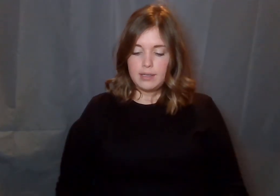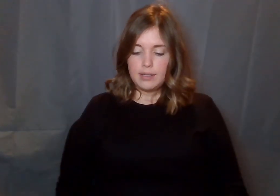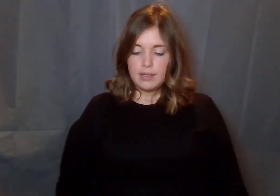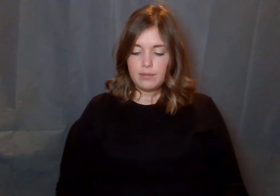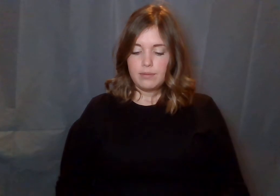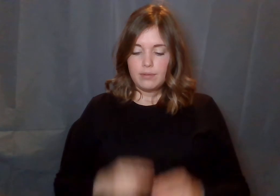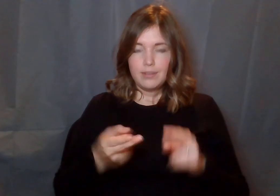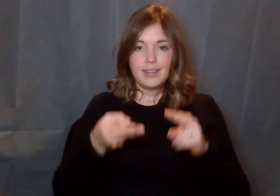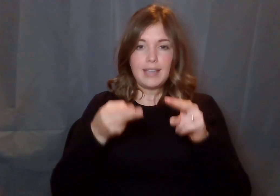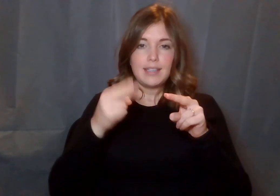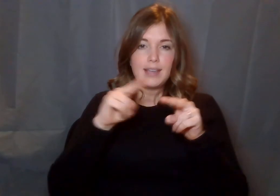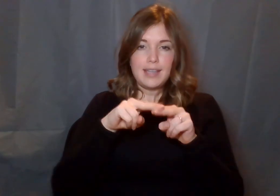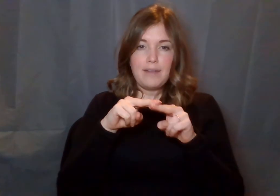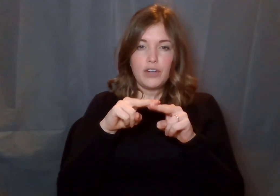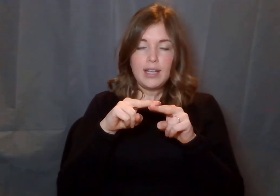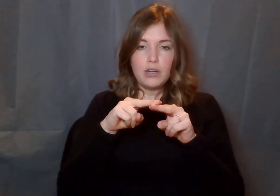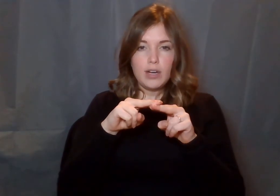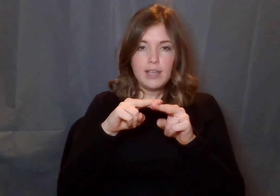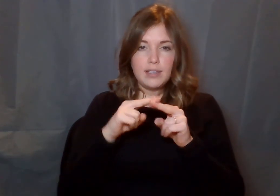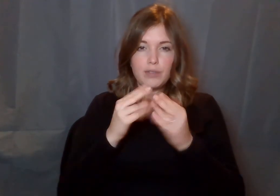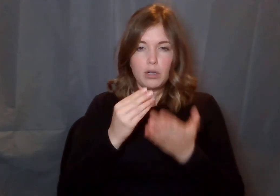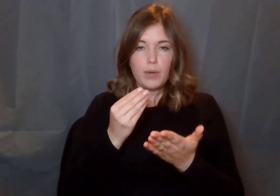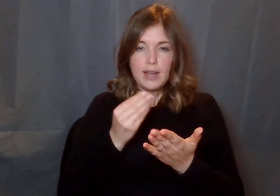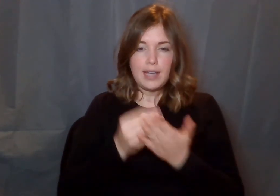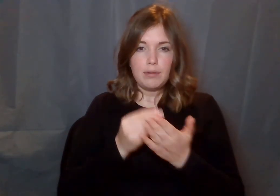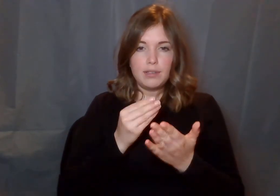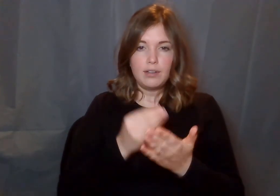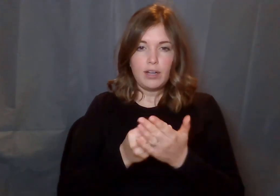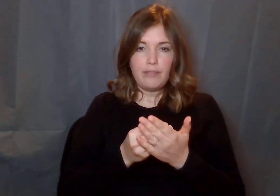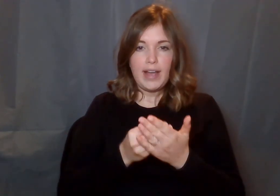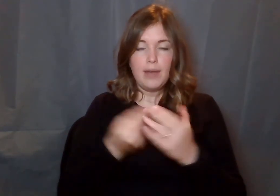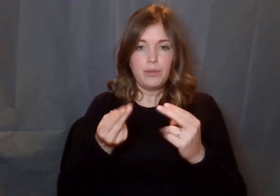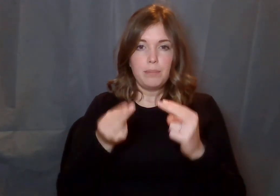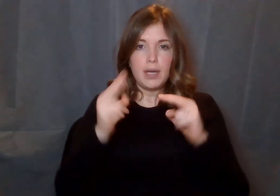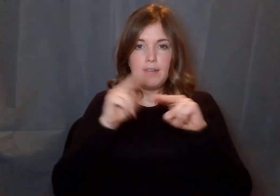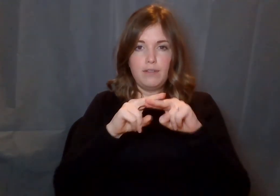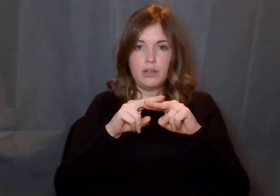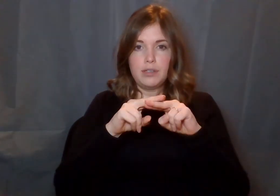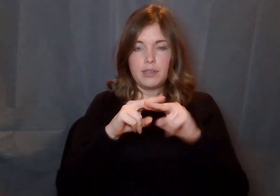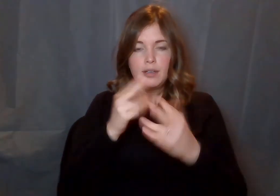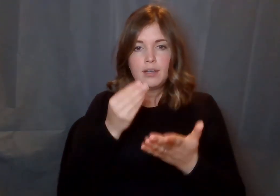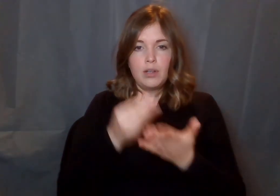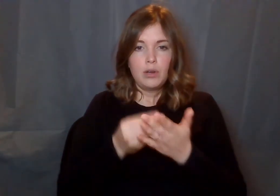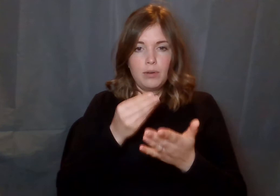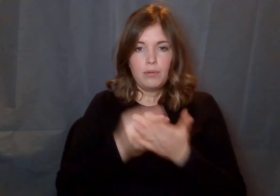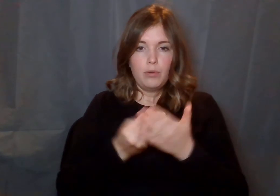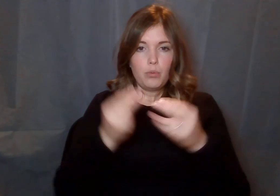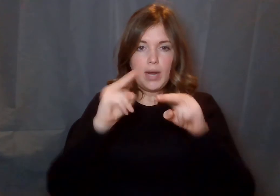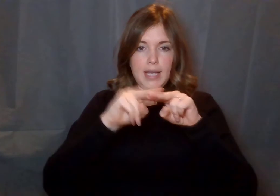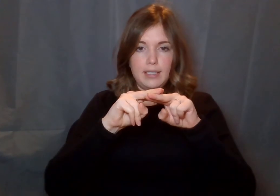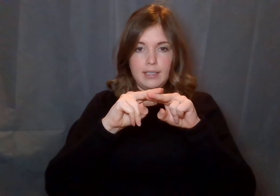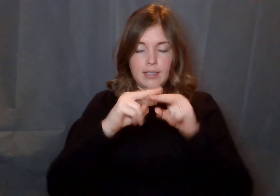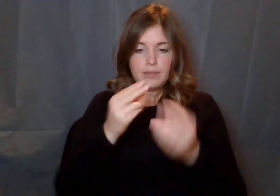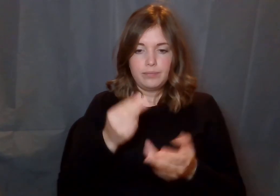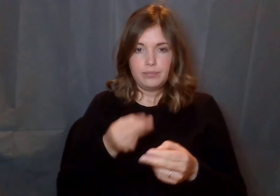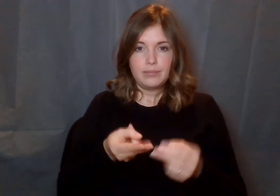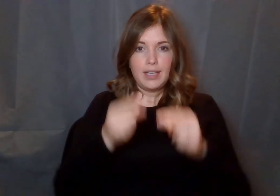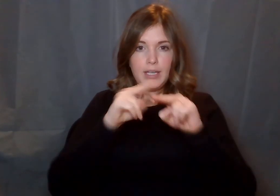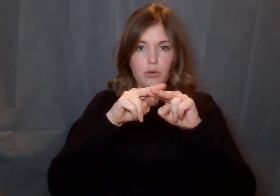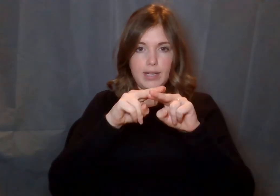Raise. That's that sign for increase. For a raise, I would clarify it with money first. Raise.